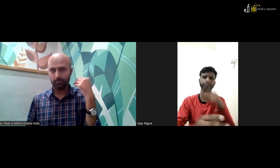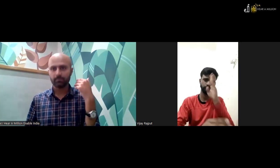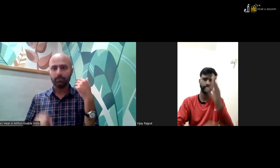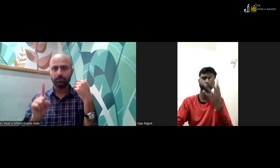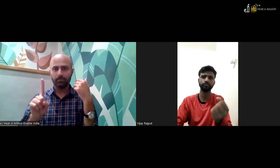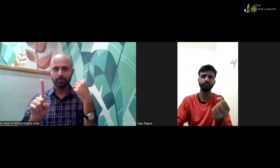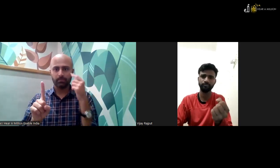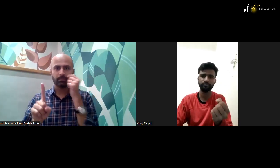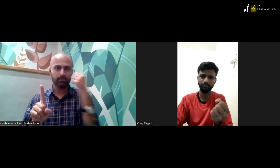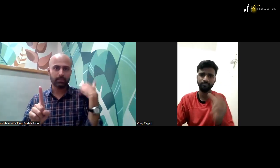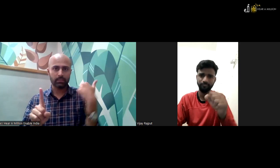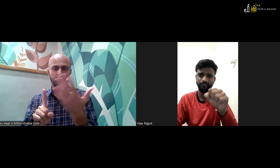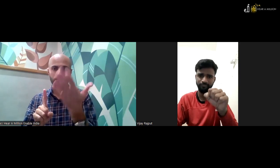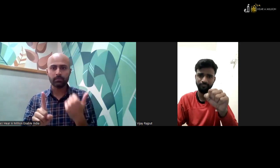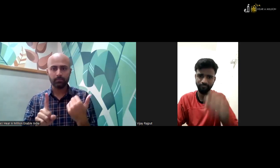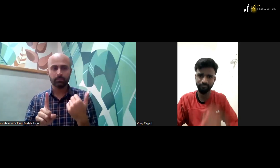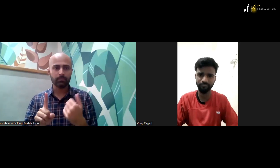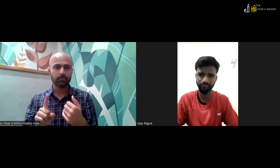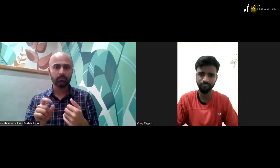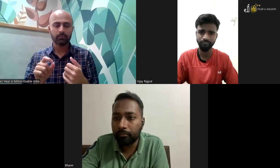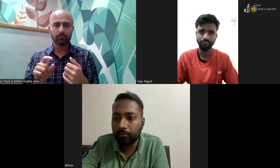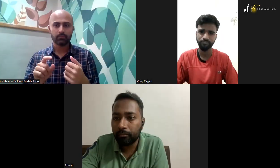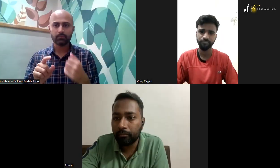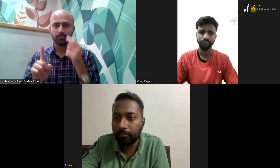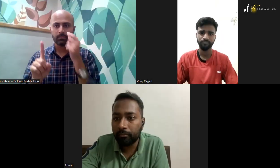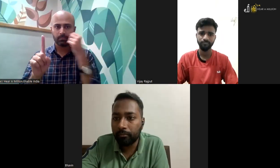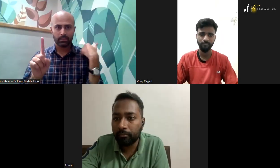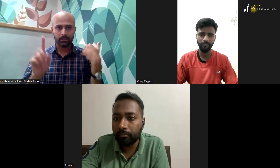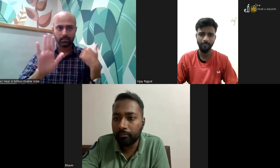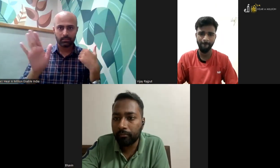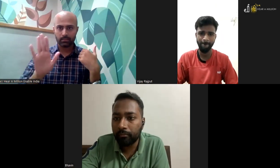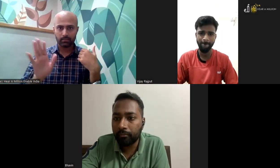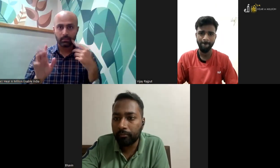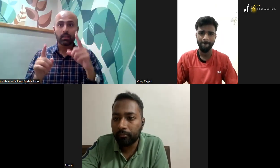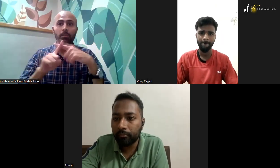my brother. I would like to ask him. Okay, can we have Bhavin?